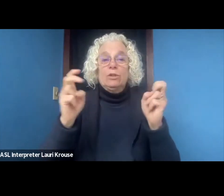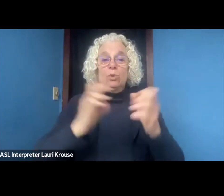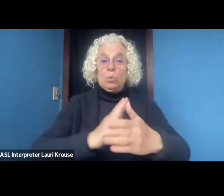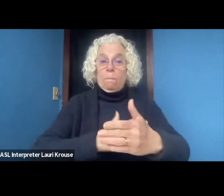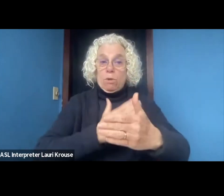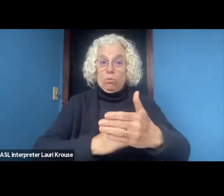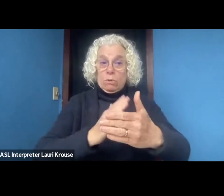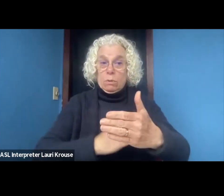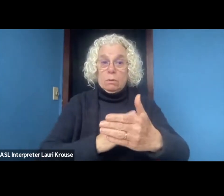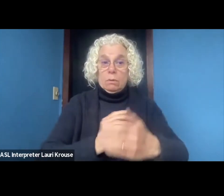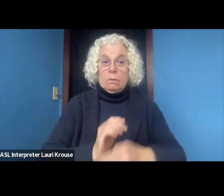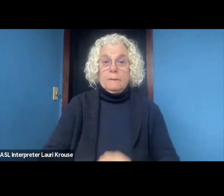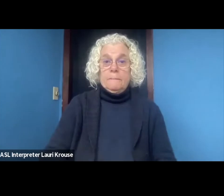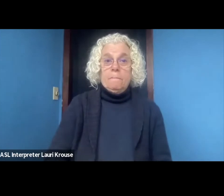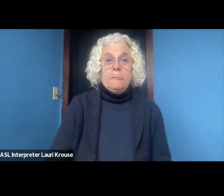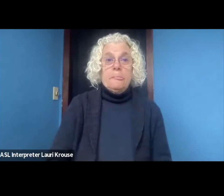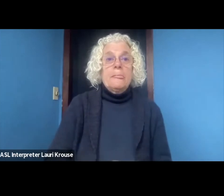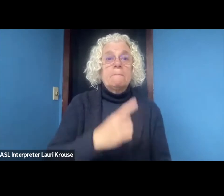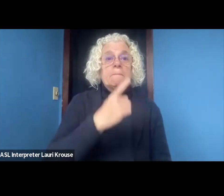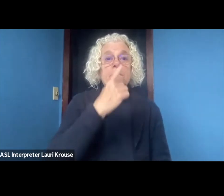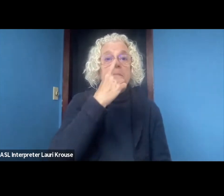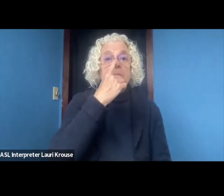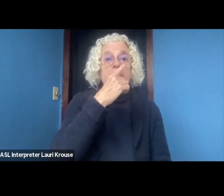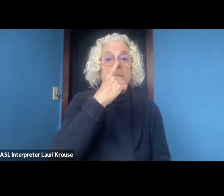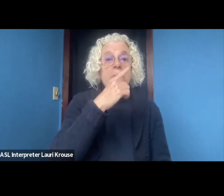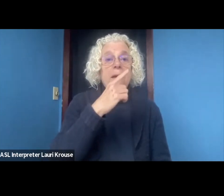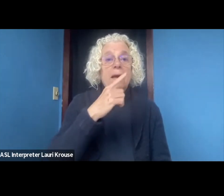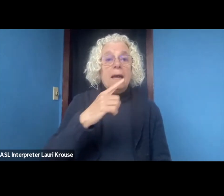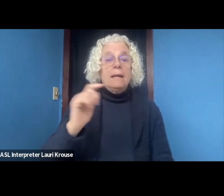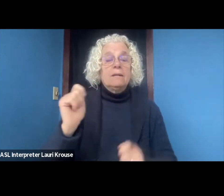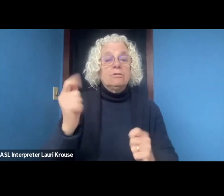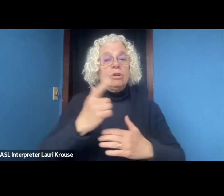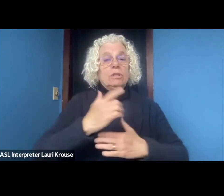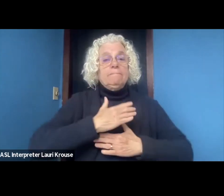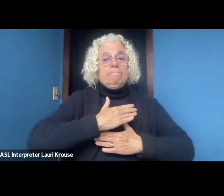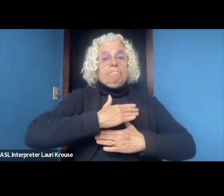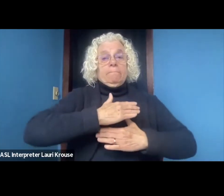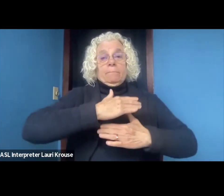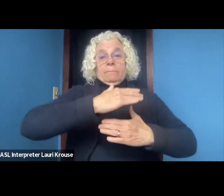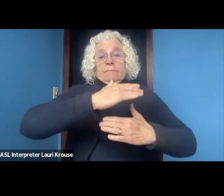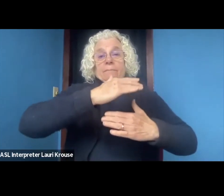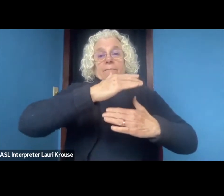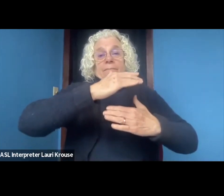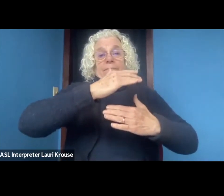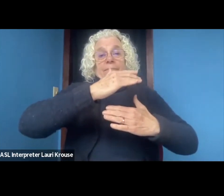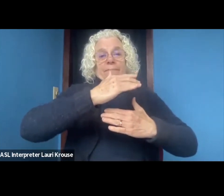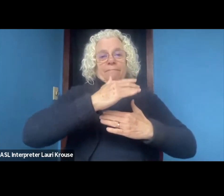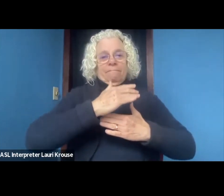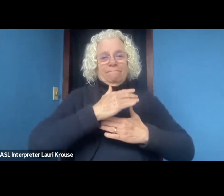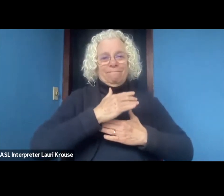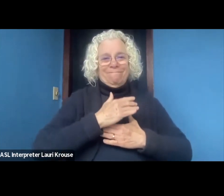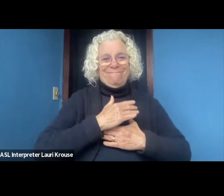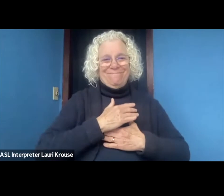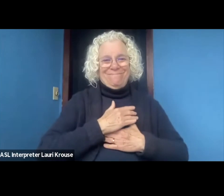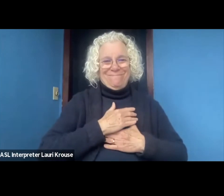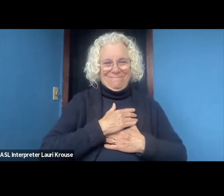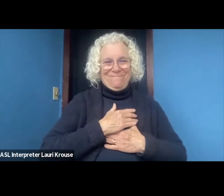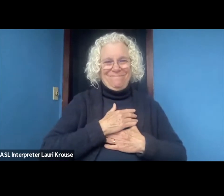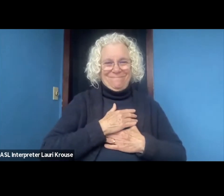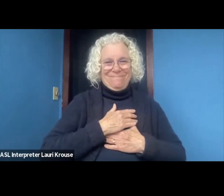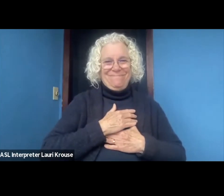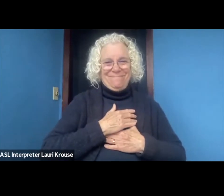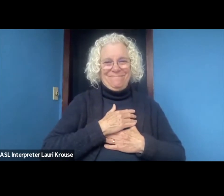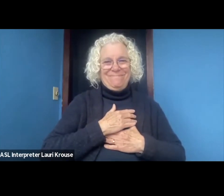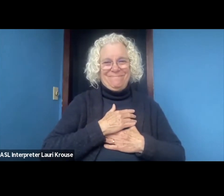thought, can we just all take a deep breath together? I find that always helpful. So